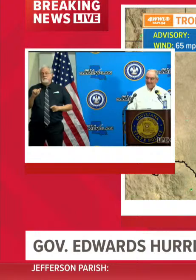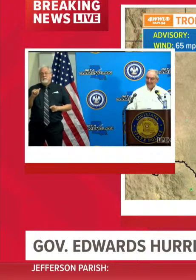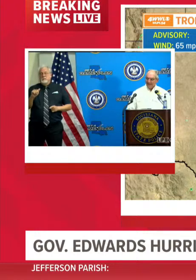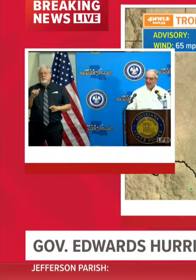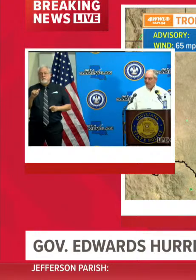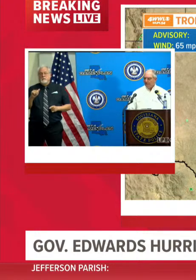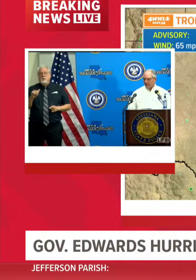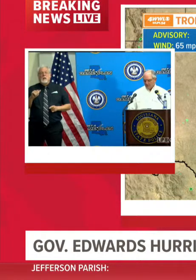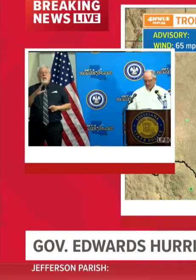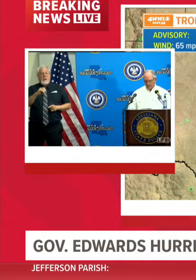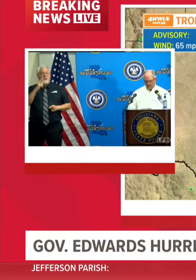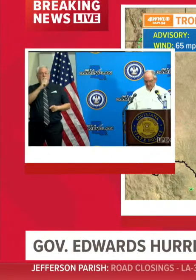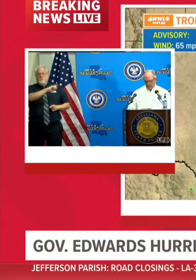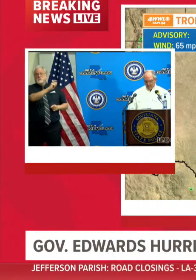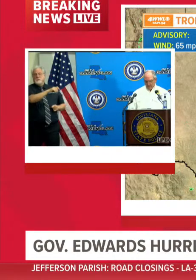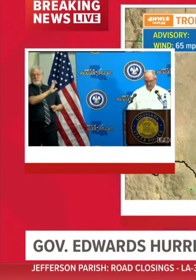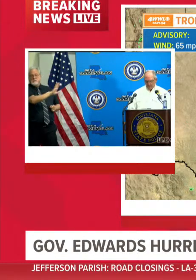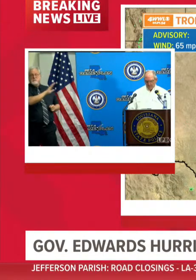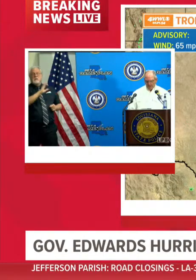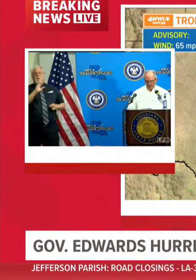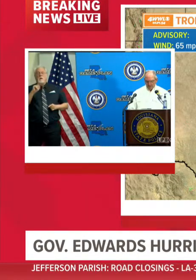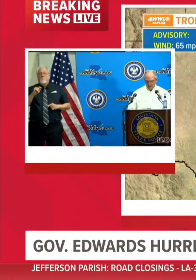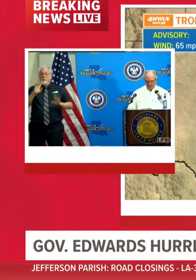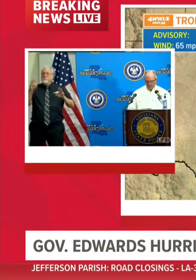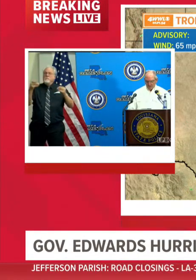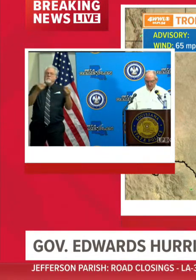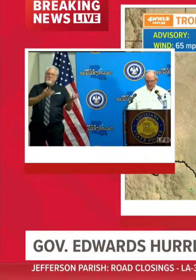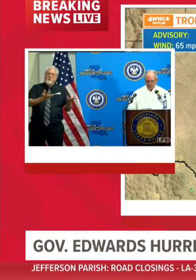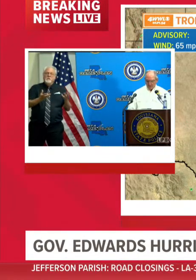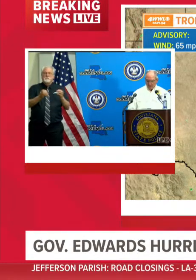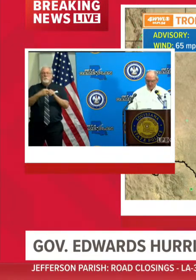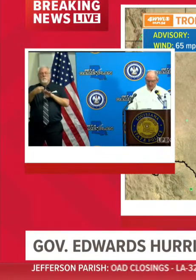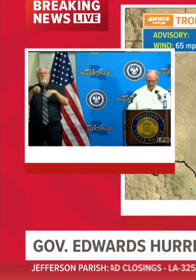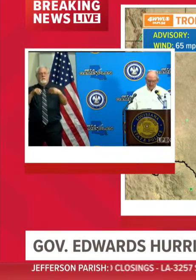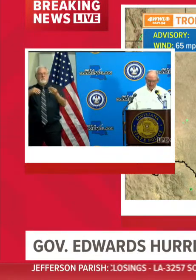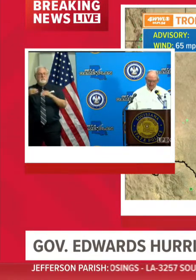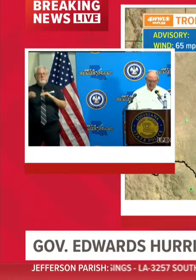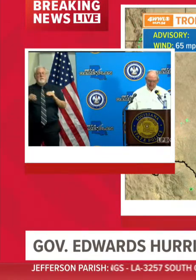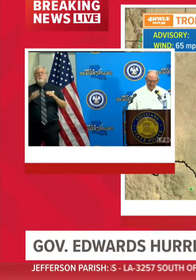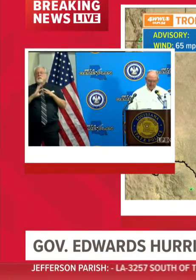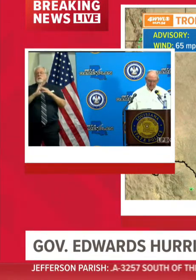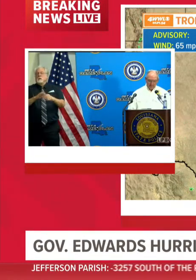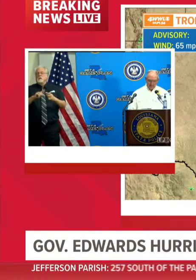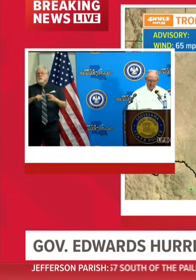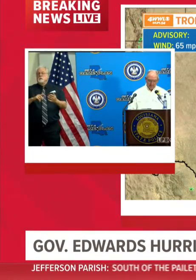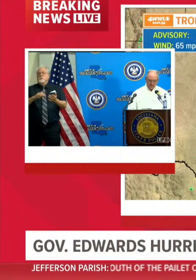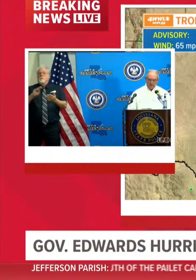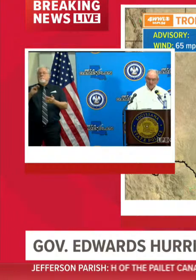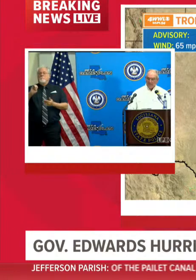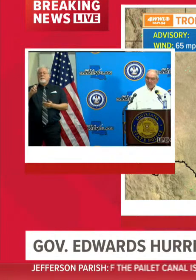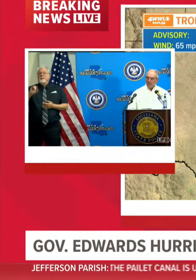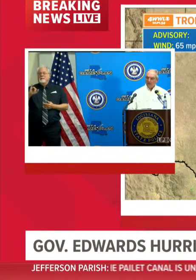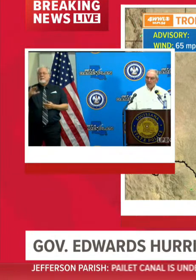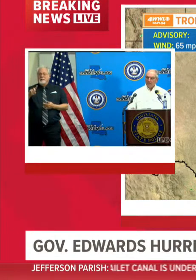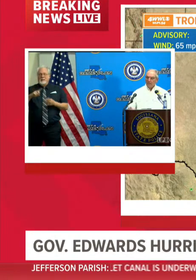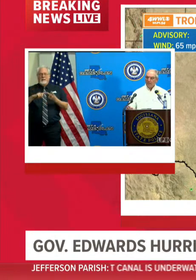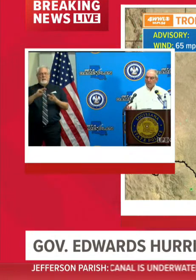Louisiana and for Texas, but it provides greater flexibility relative to the Medicaid and